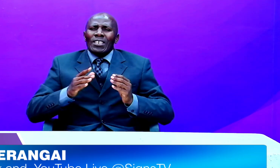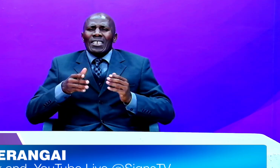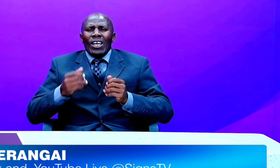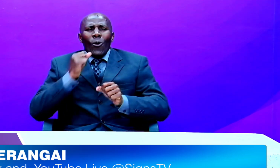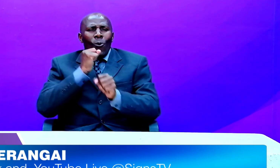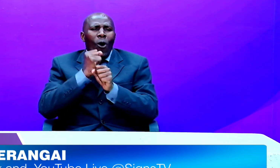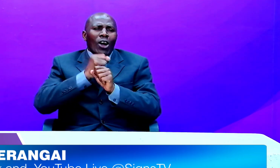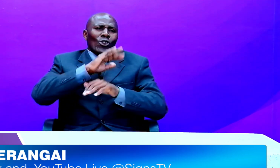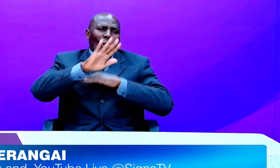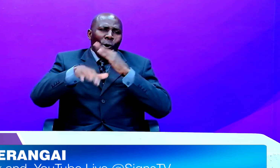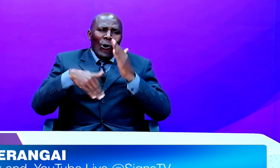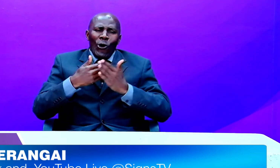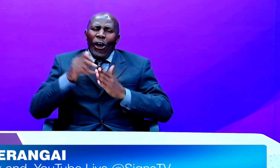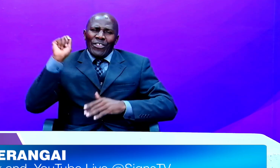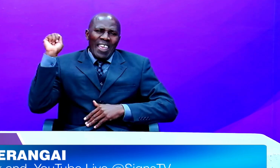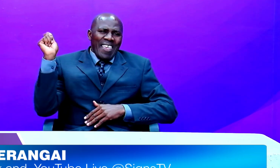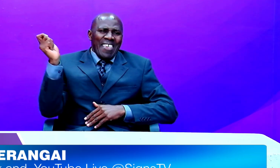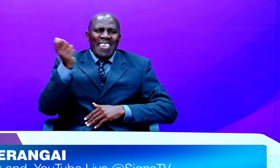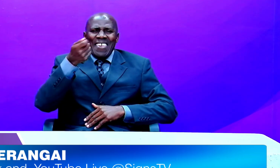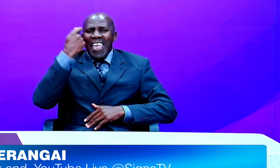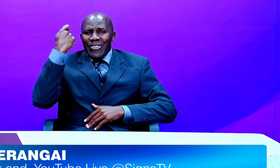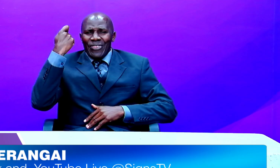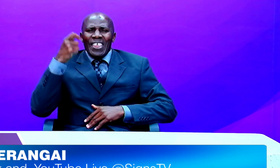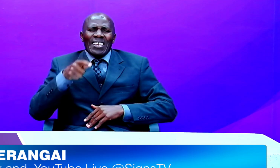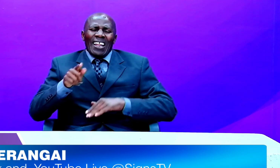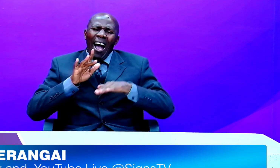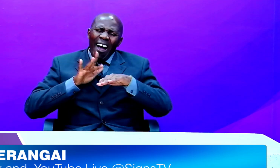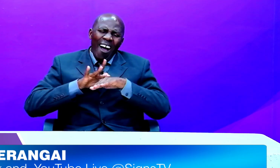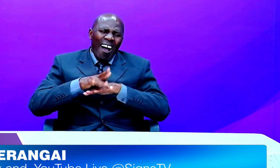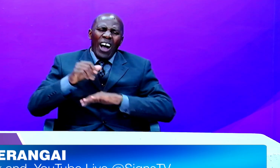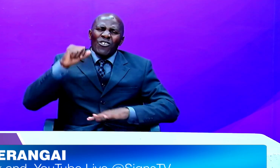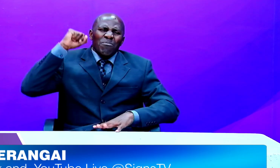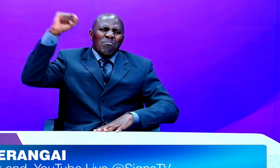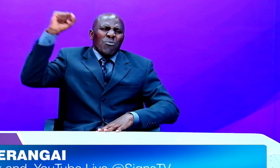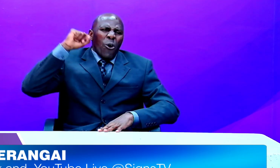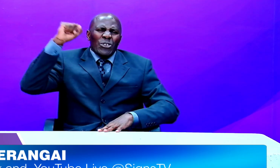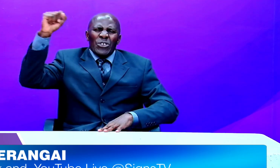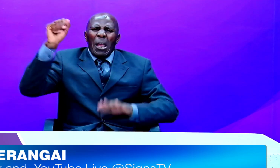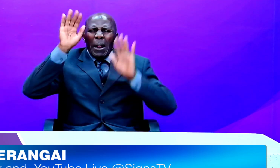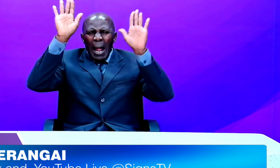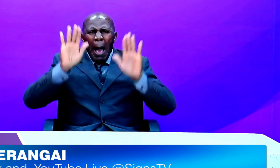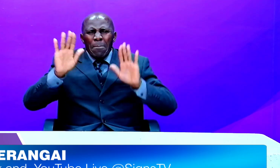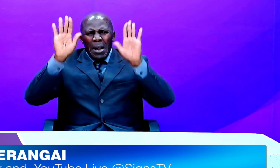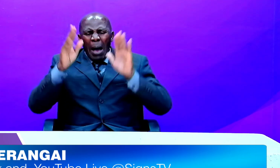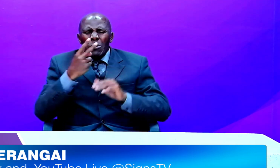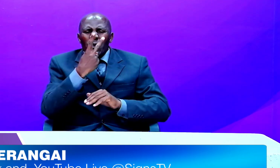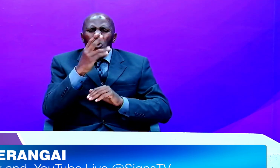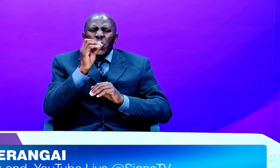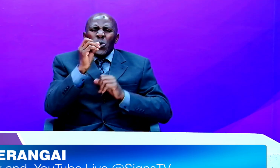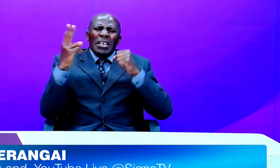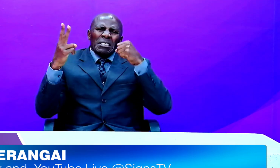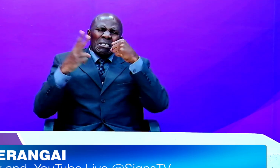Deputy President Kithure Kindiki has affirmed that the leaders within the Kenya Kwanza government